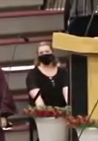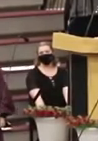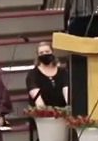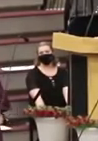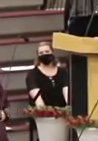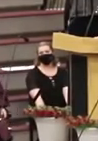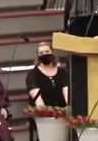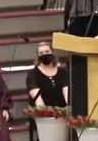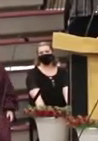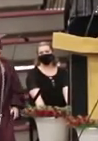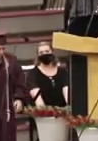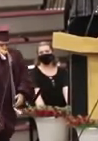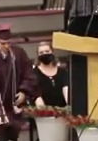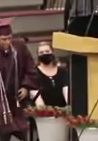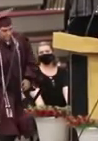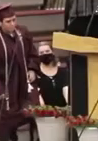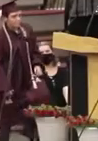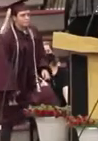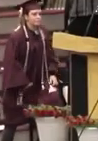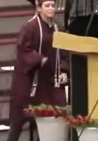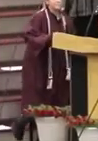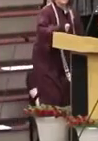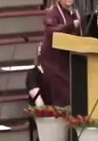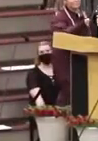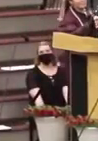Passion Jimenez.